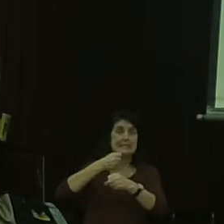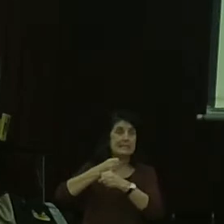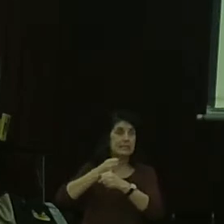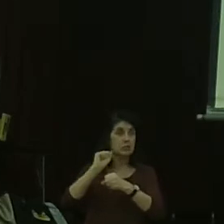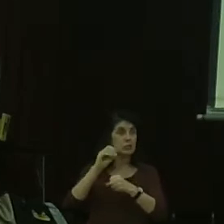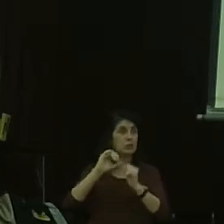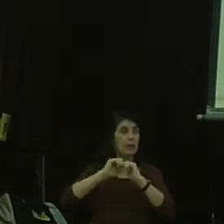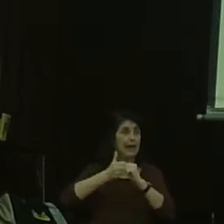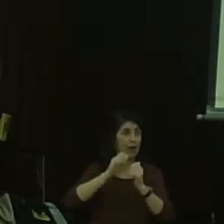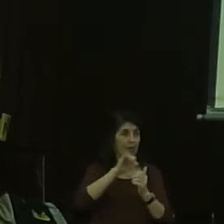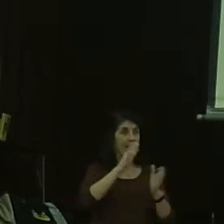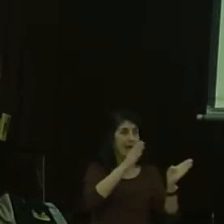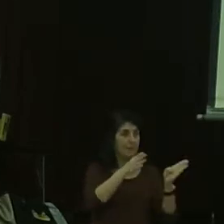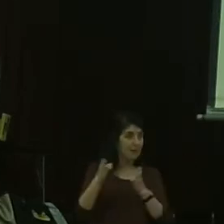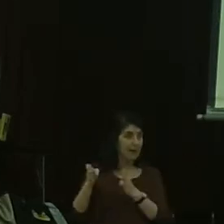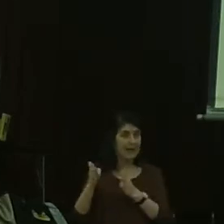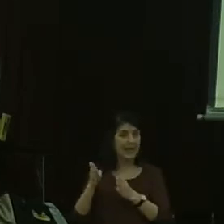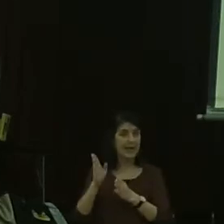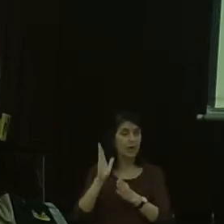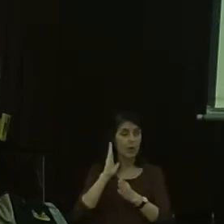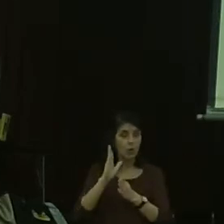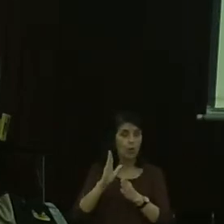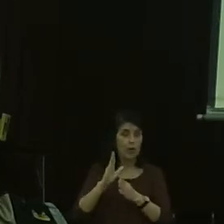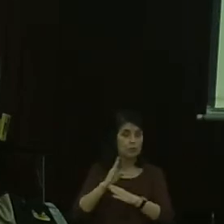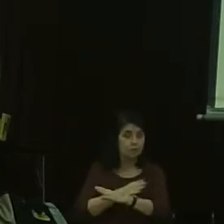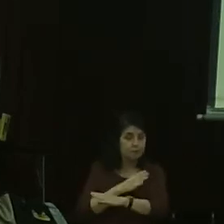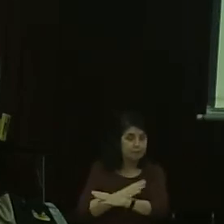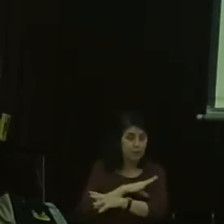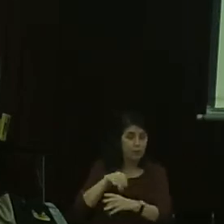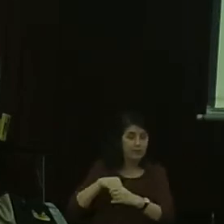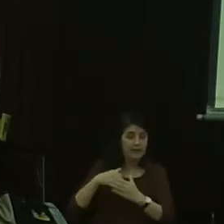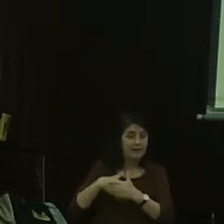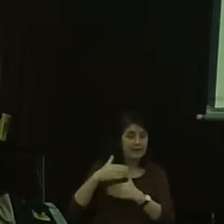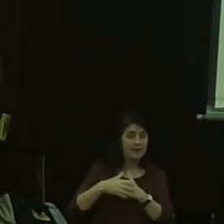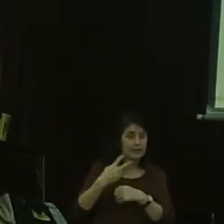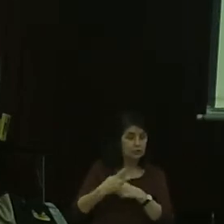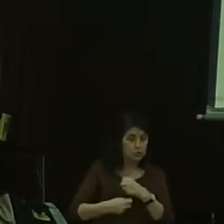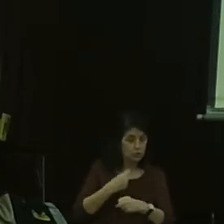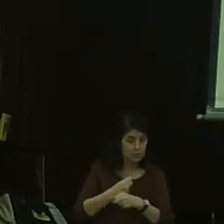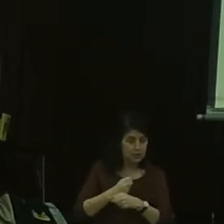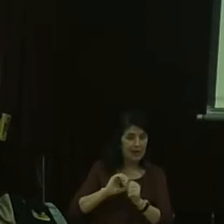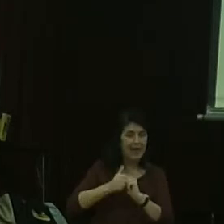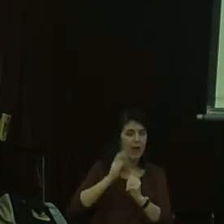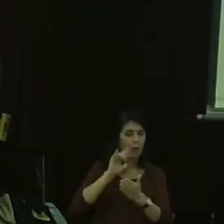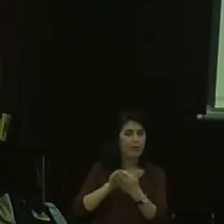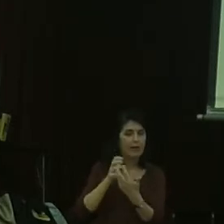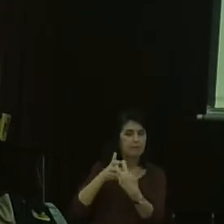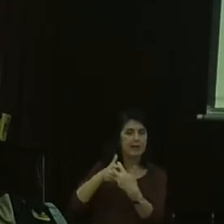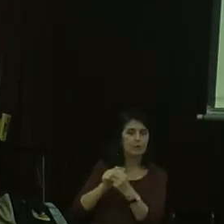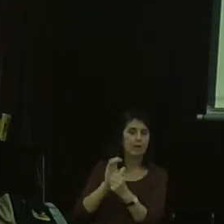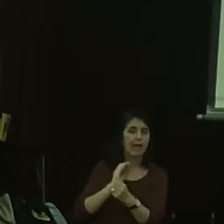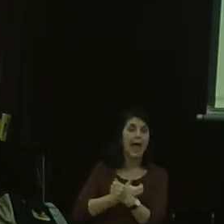plan that's going to evolve over the next 2 years, how is that going to work with our urban renewal district going forward?